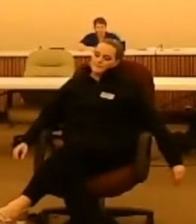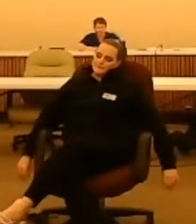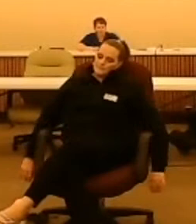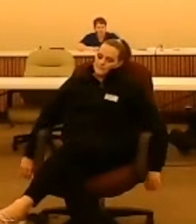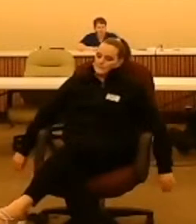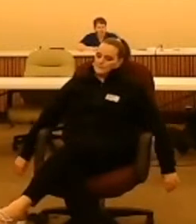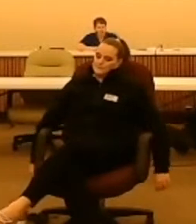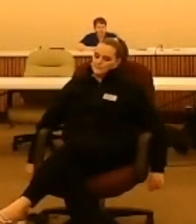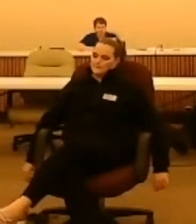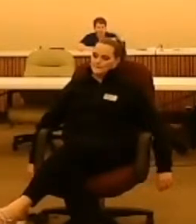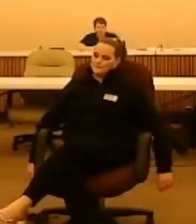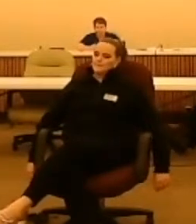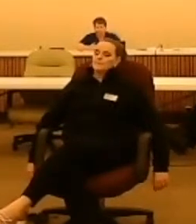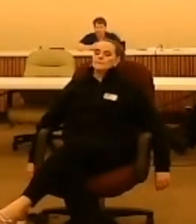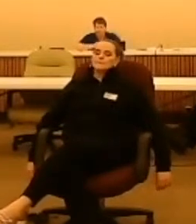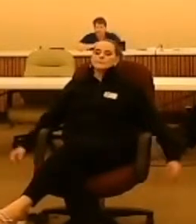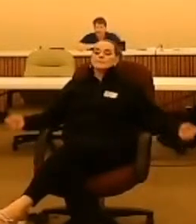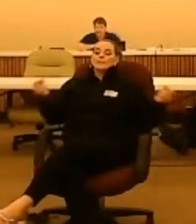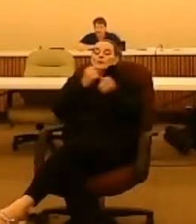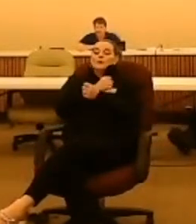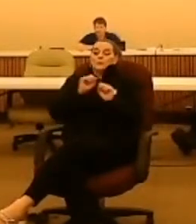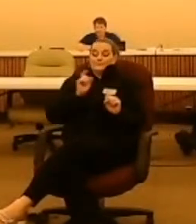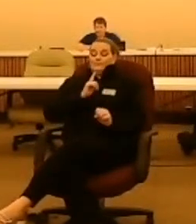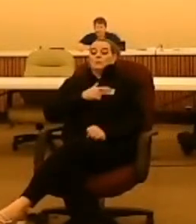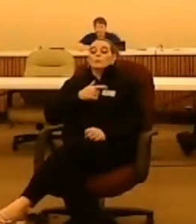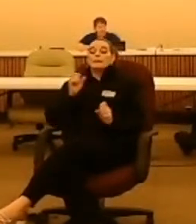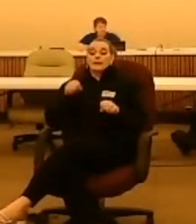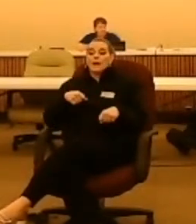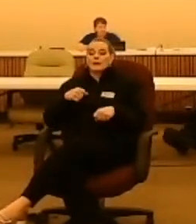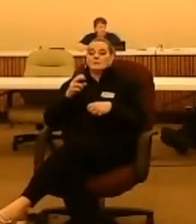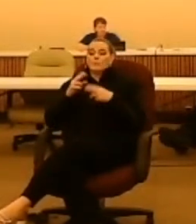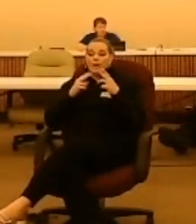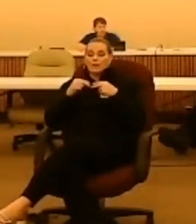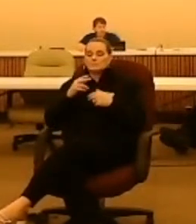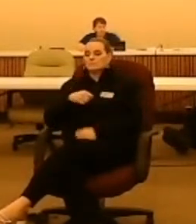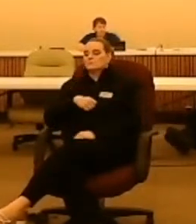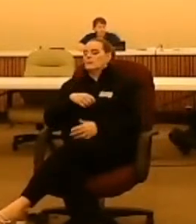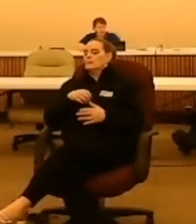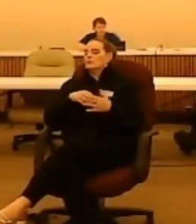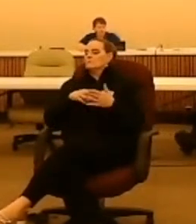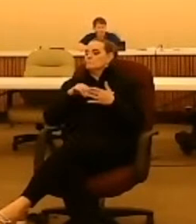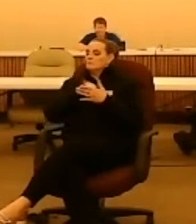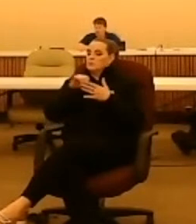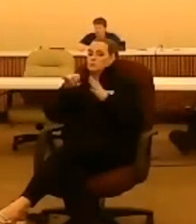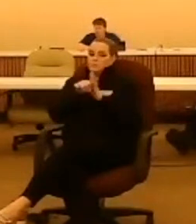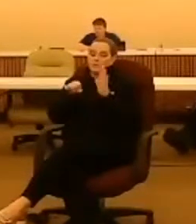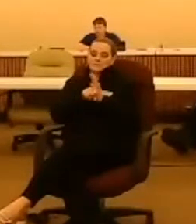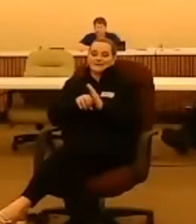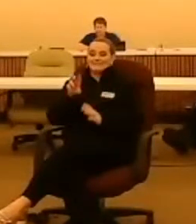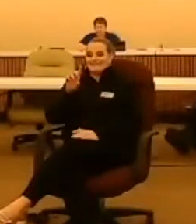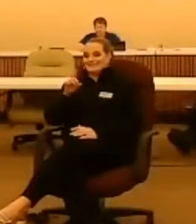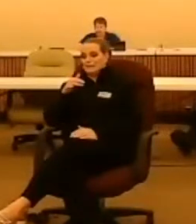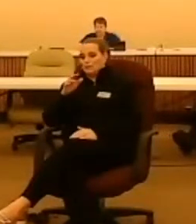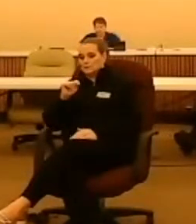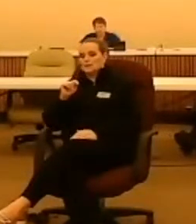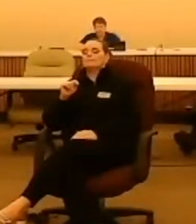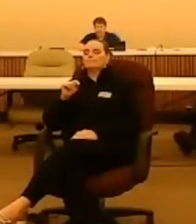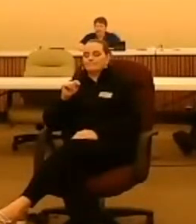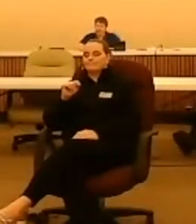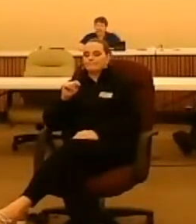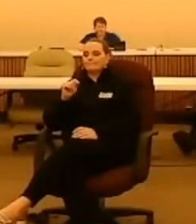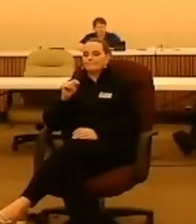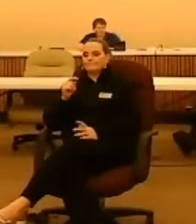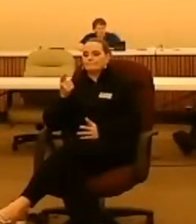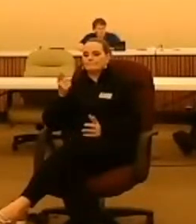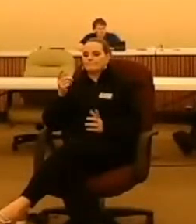development. So it's as safe as we can make it. Can the New York State DOT make it safer? They absolutely can. Will